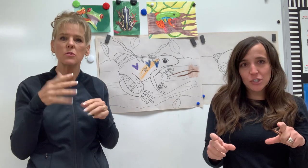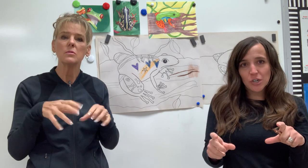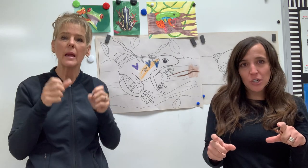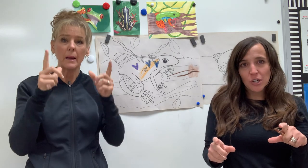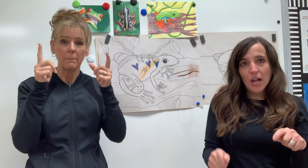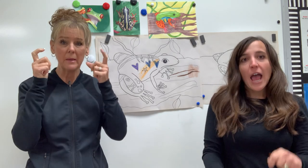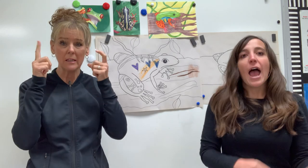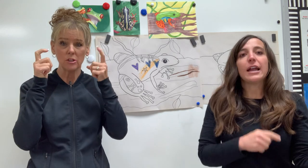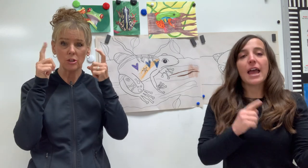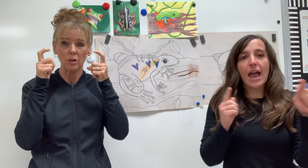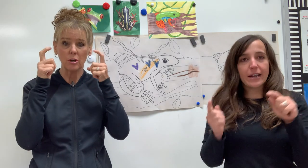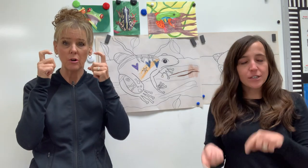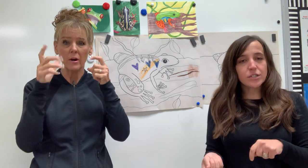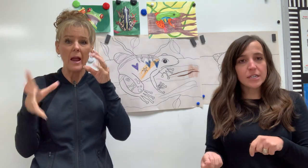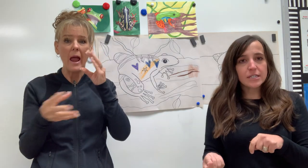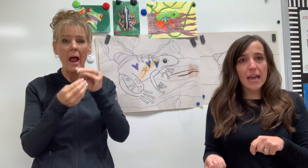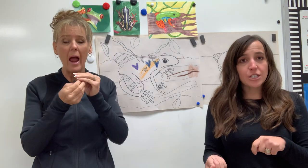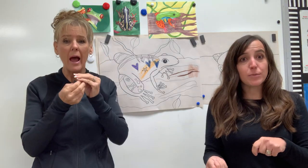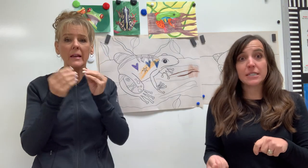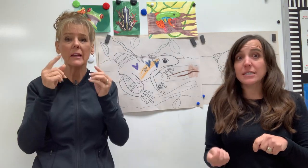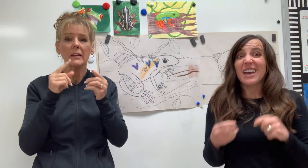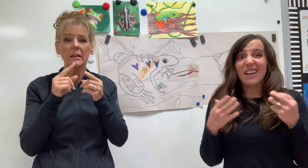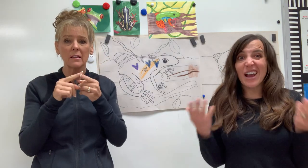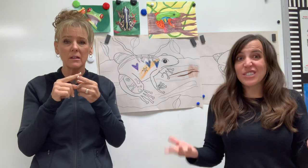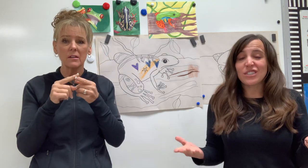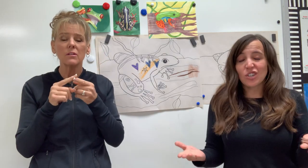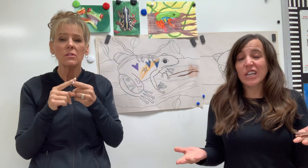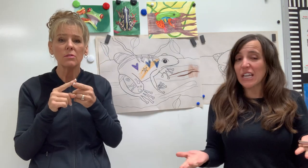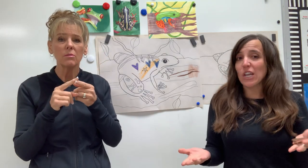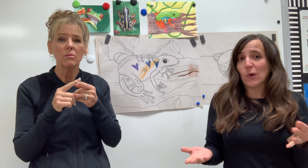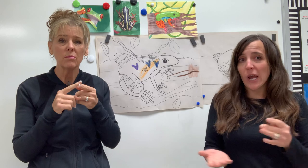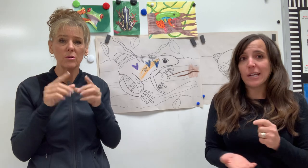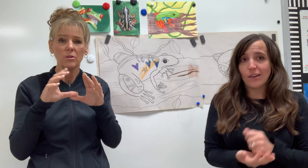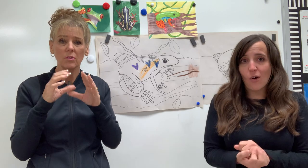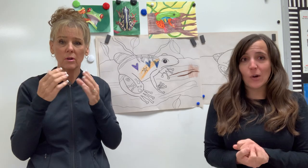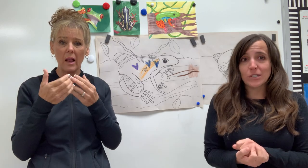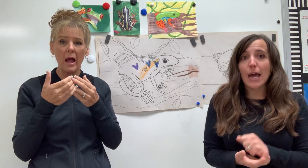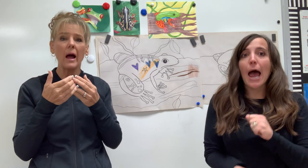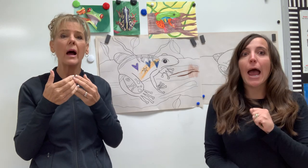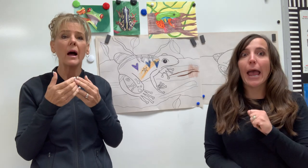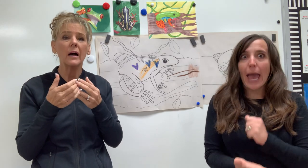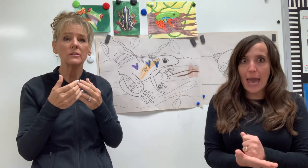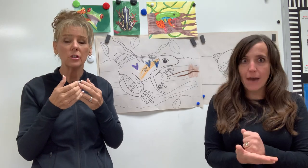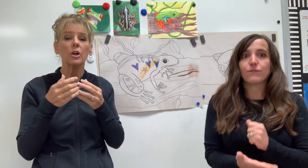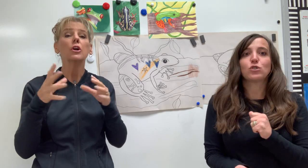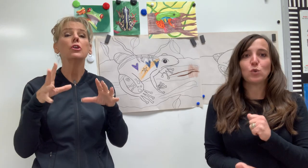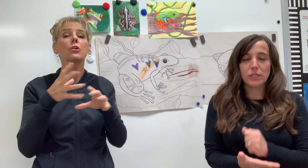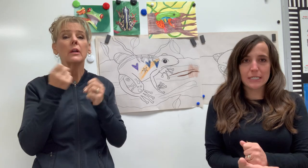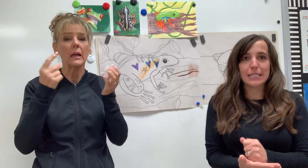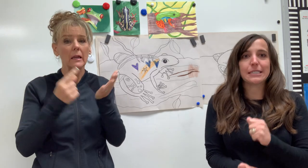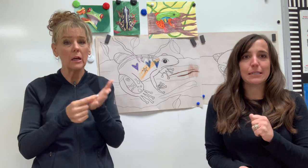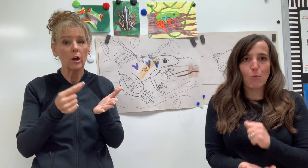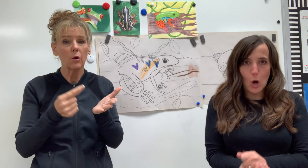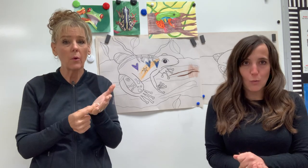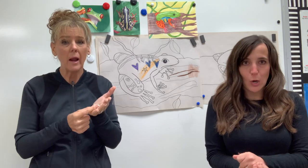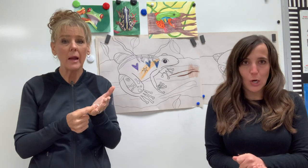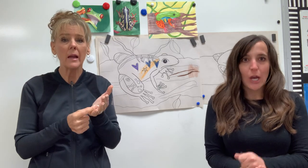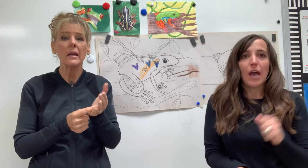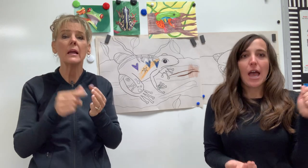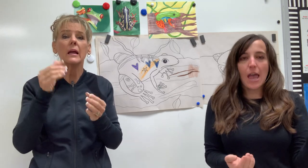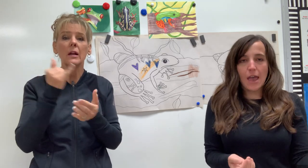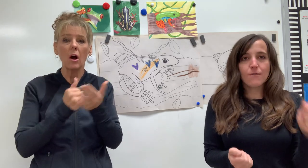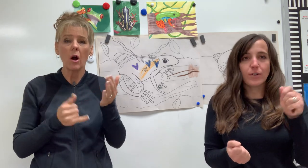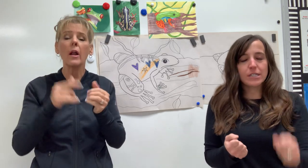a picture and add it to the attachments. Guys, you're getting a grade in art. I have to see some